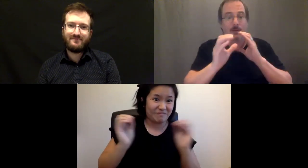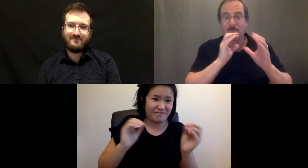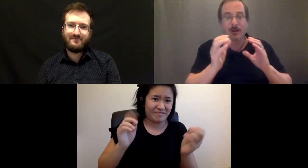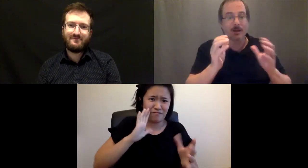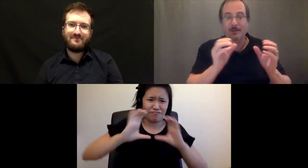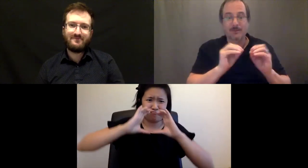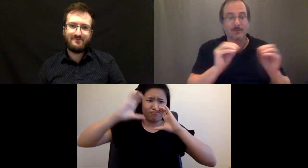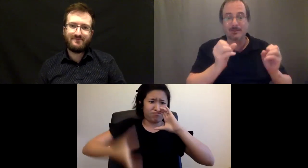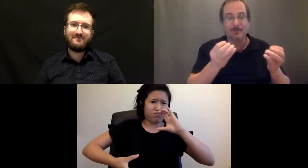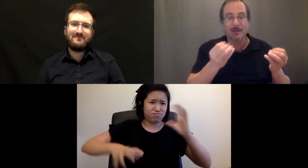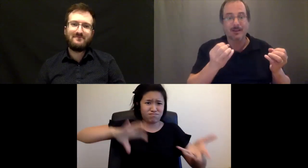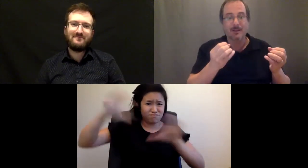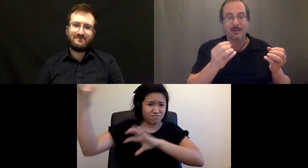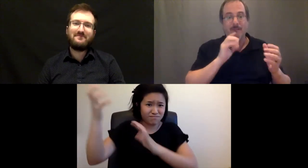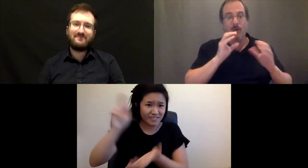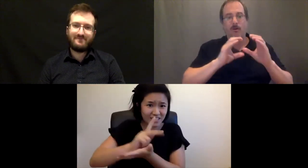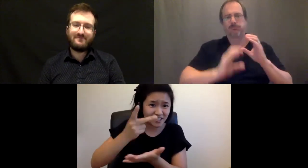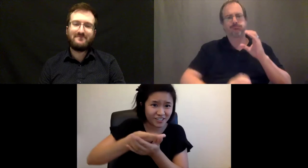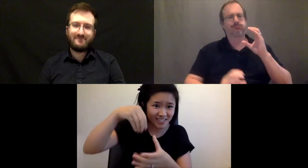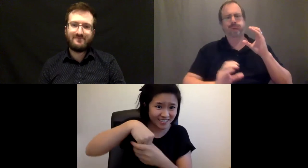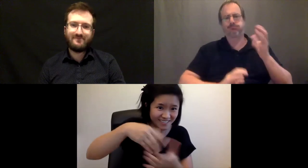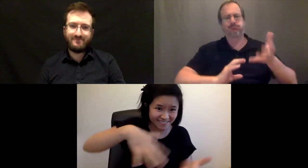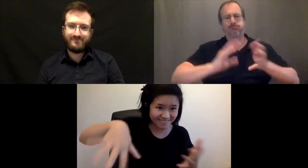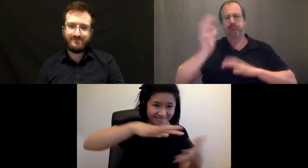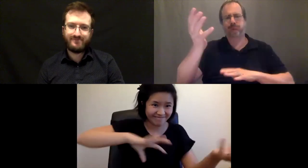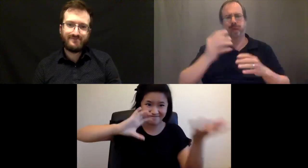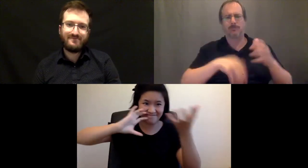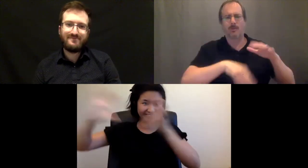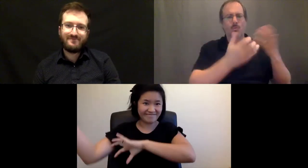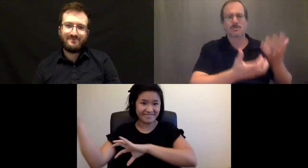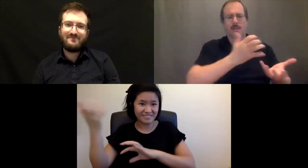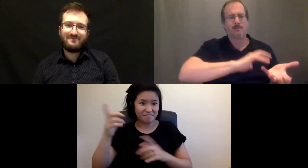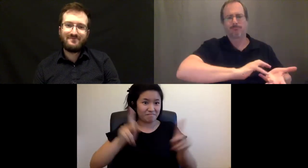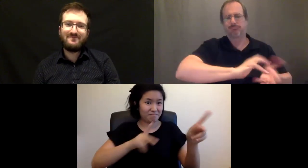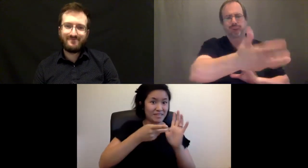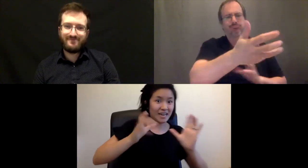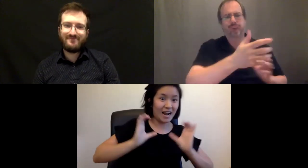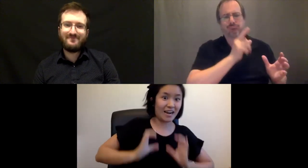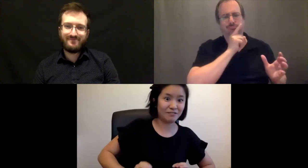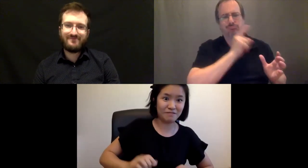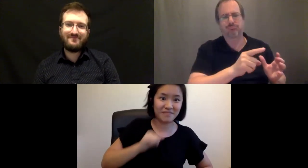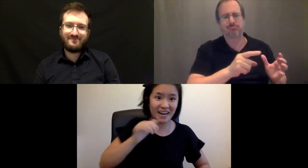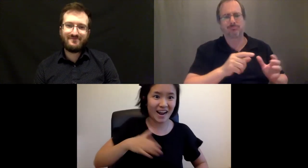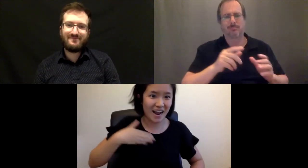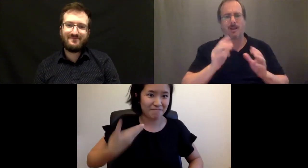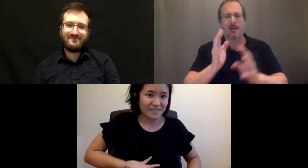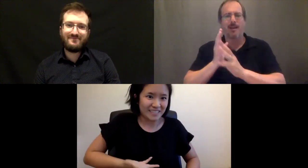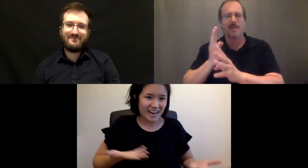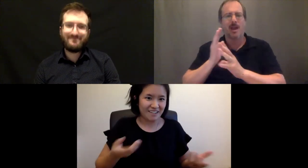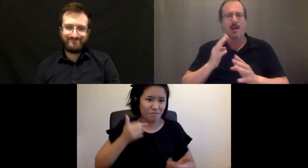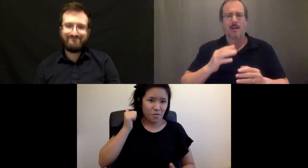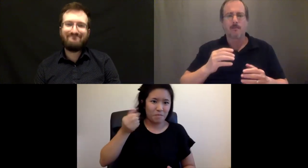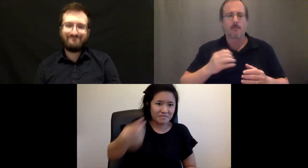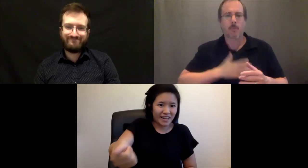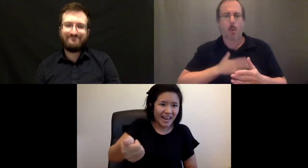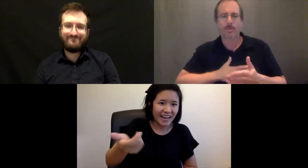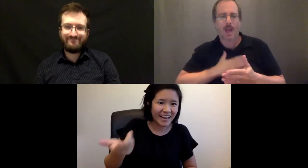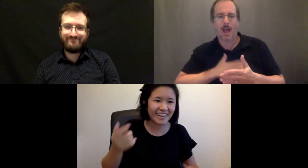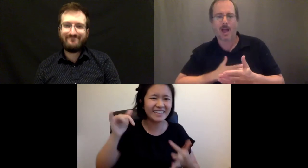the communication skills, things would fall apart in the kitchen and customers would certainly